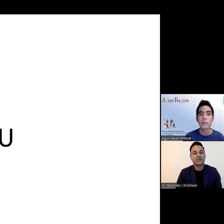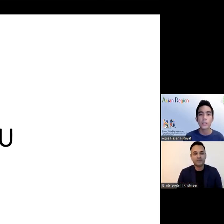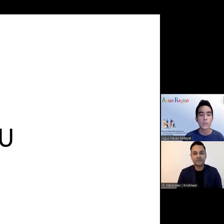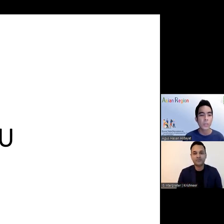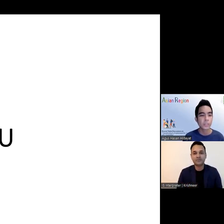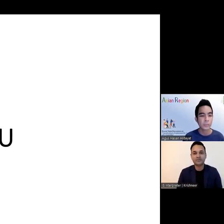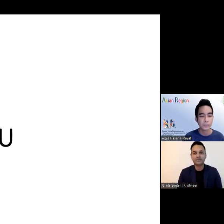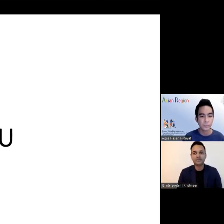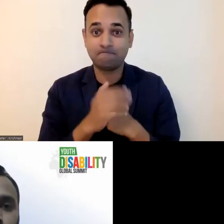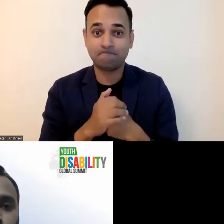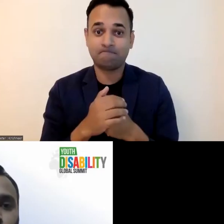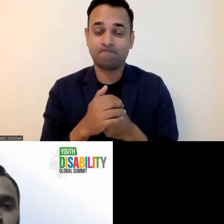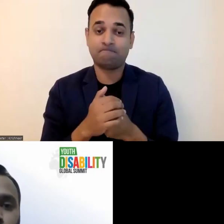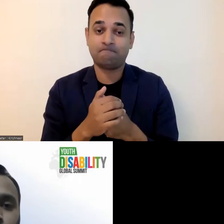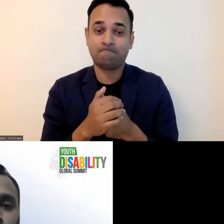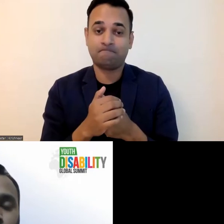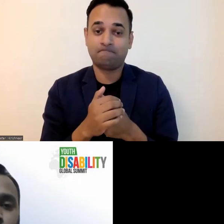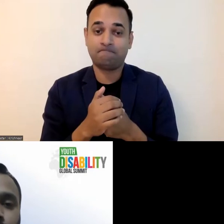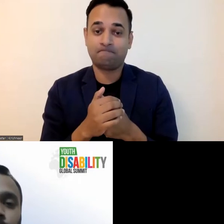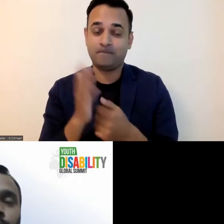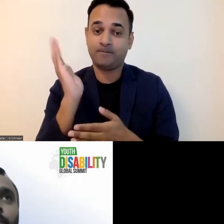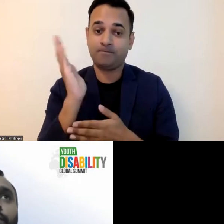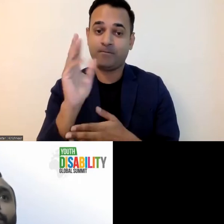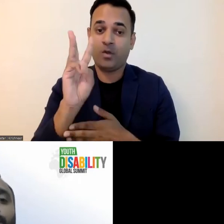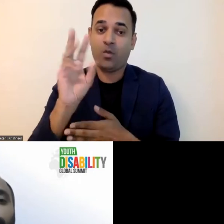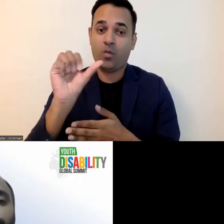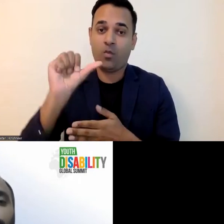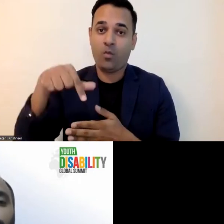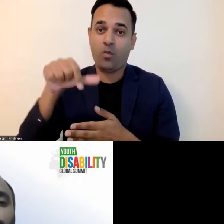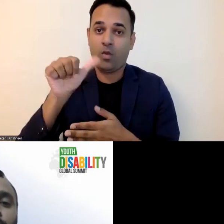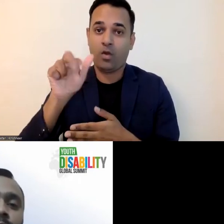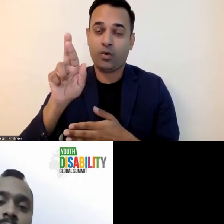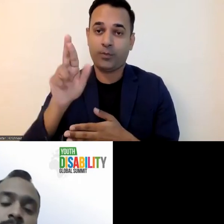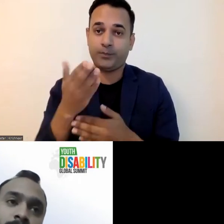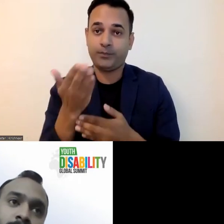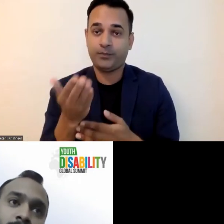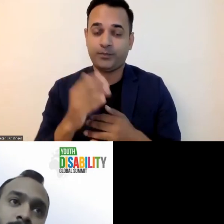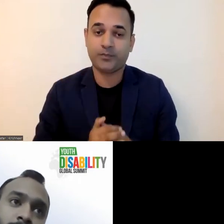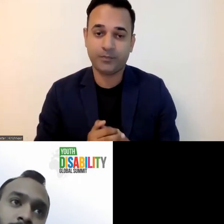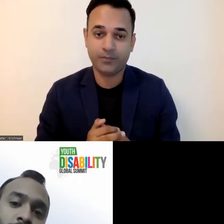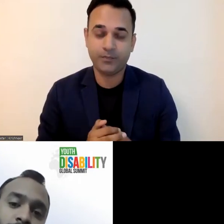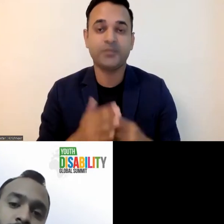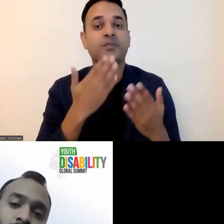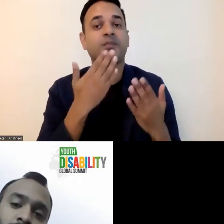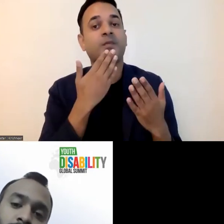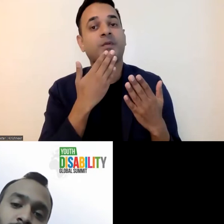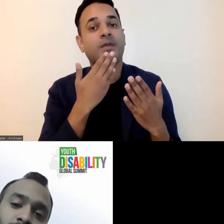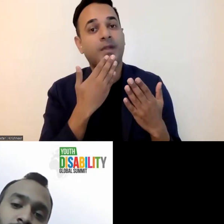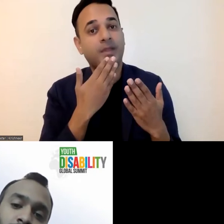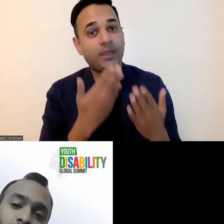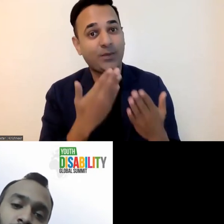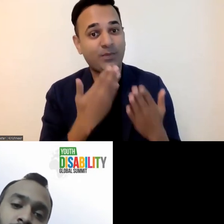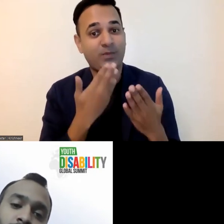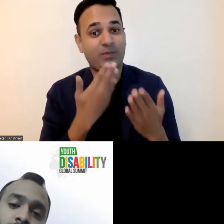Walker. Thank you so much. Thank you, August. Thank you so much for sharing your views on the situation of persons